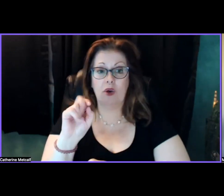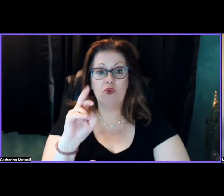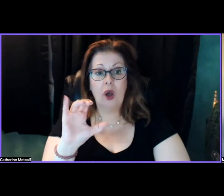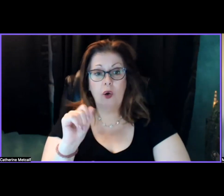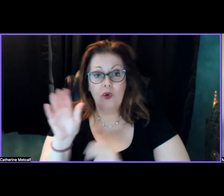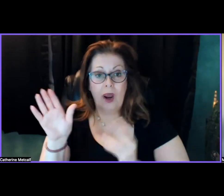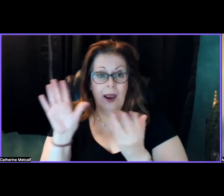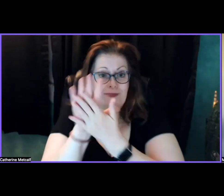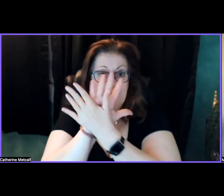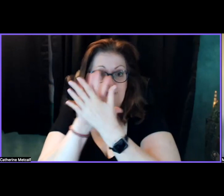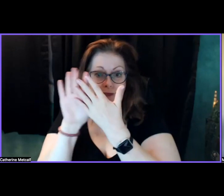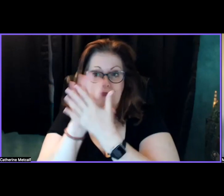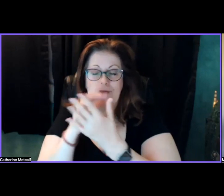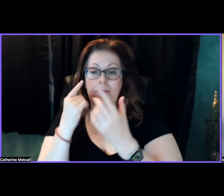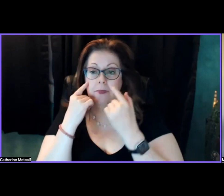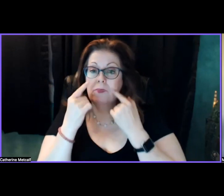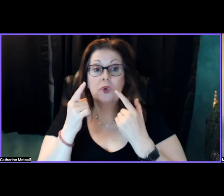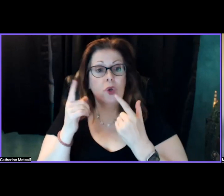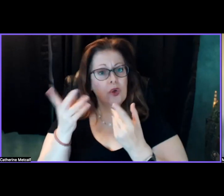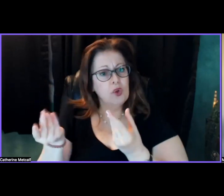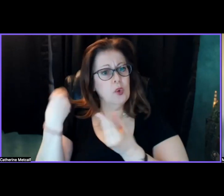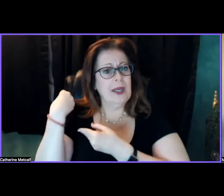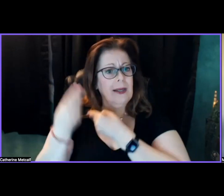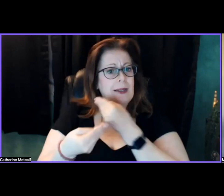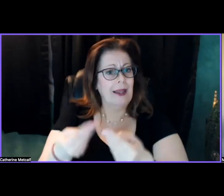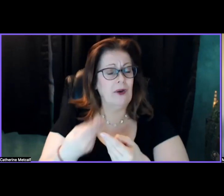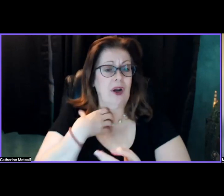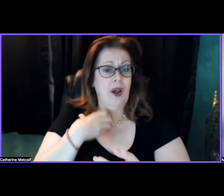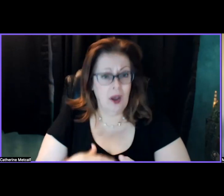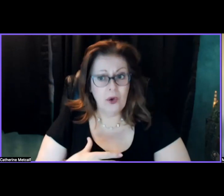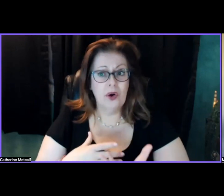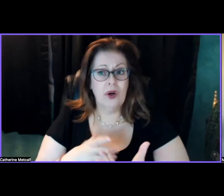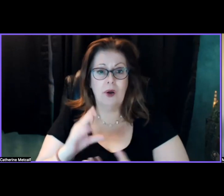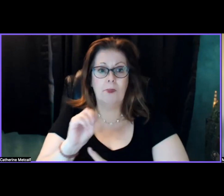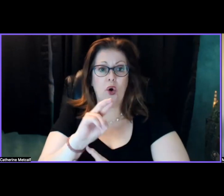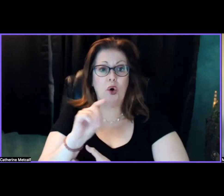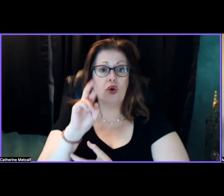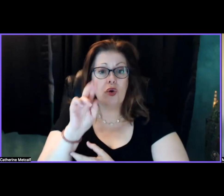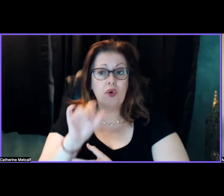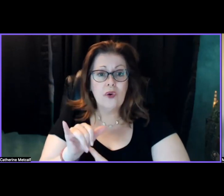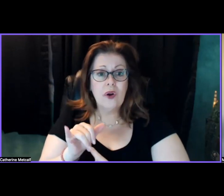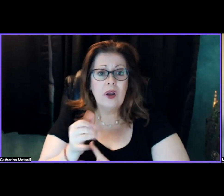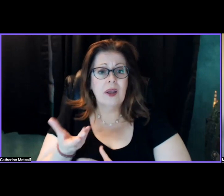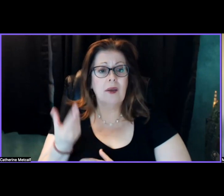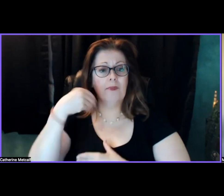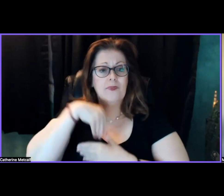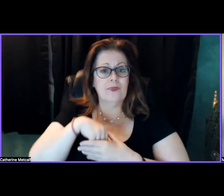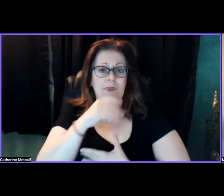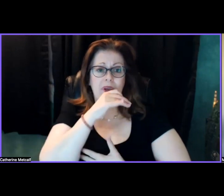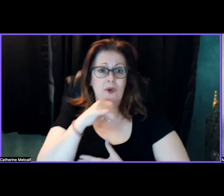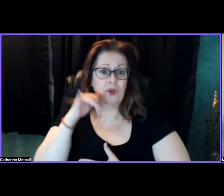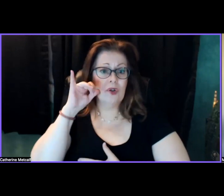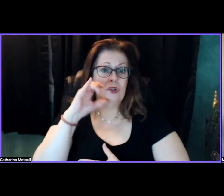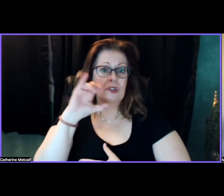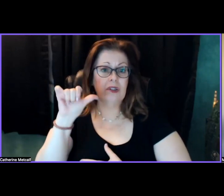of the road. Do we inherit hungers? Mercury, a geometrician, shuffling back into her jeans. I